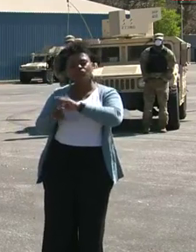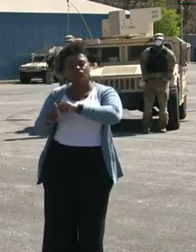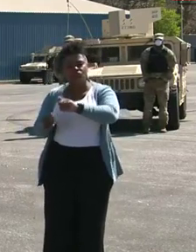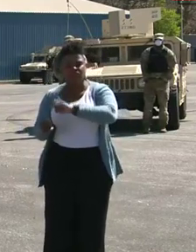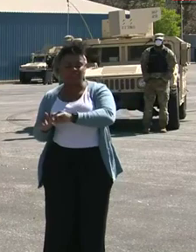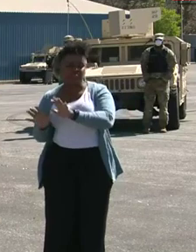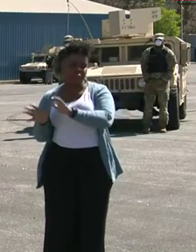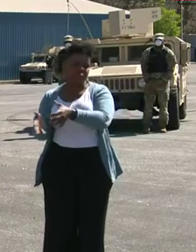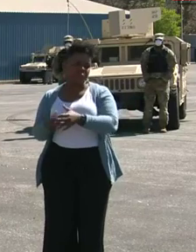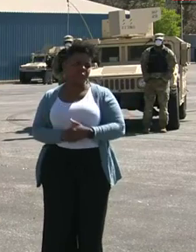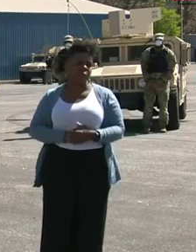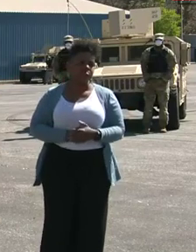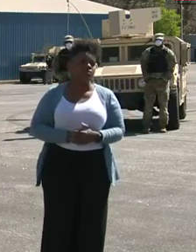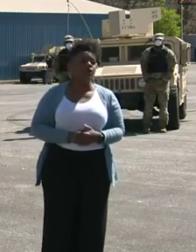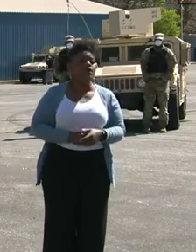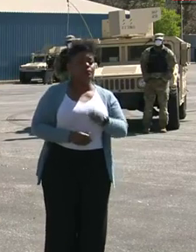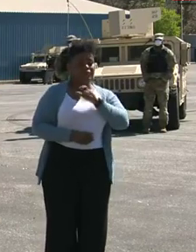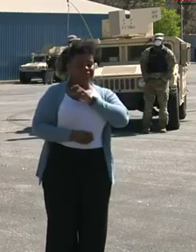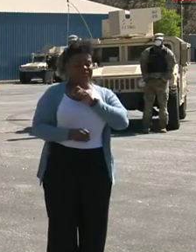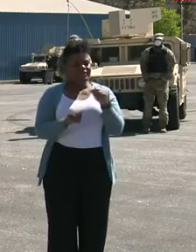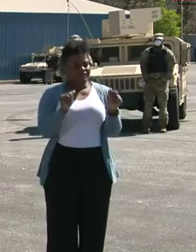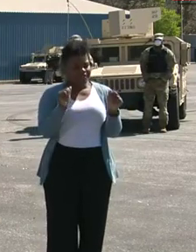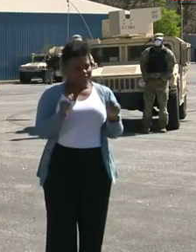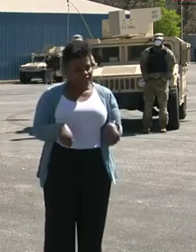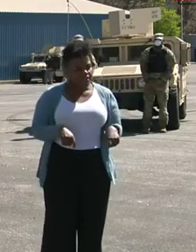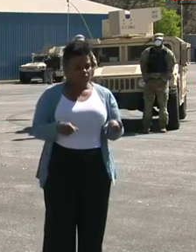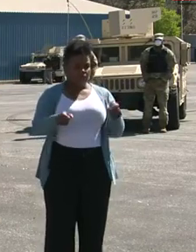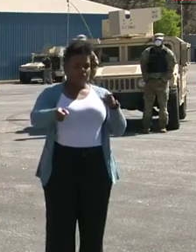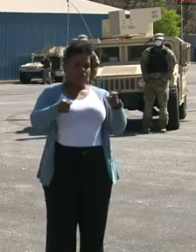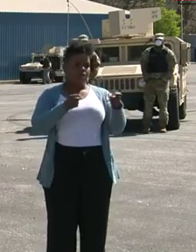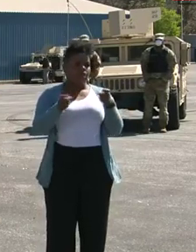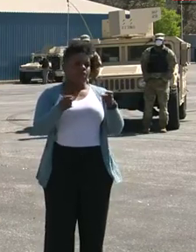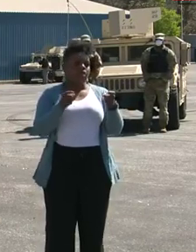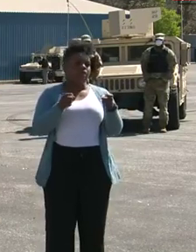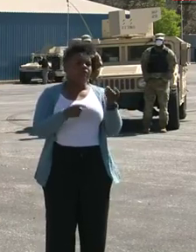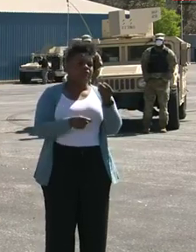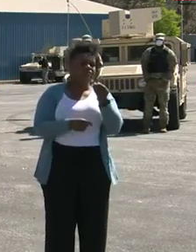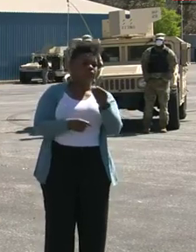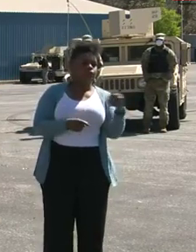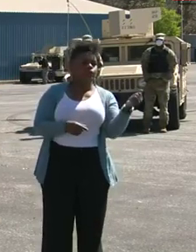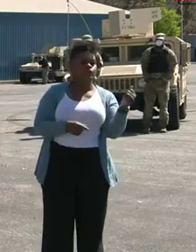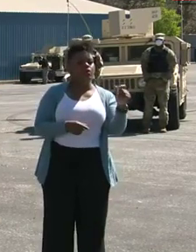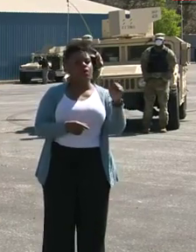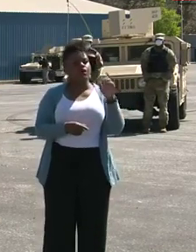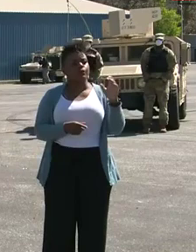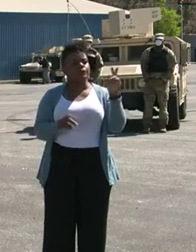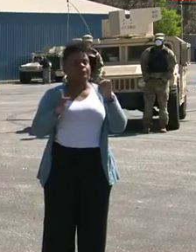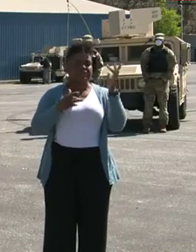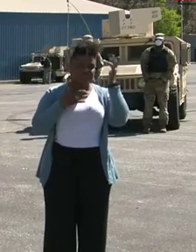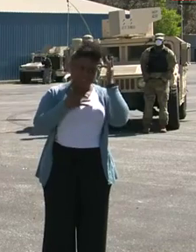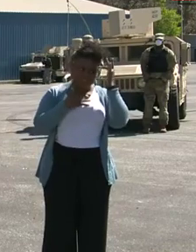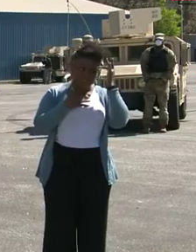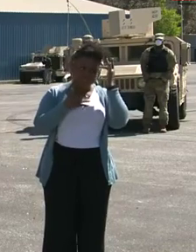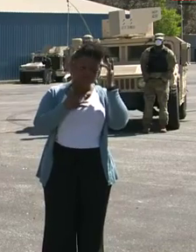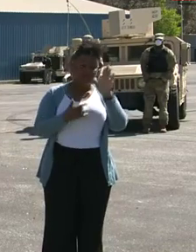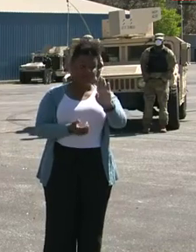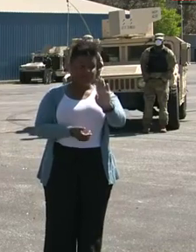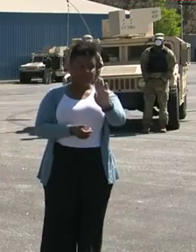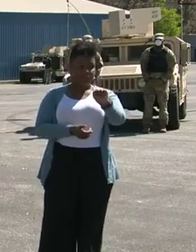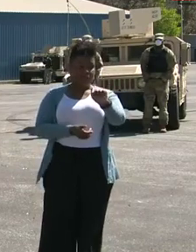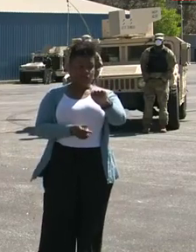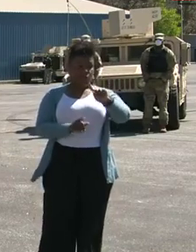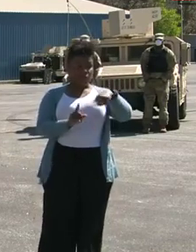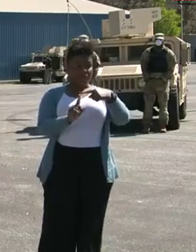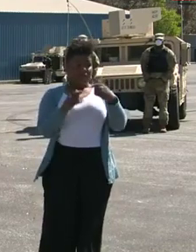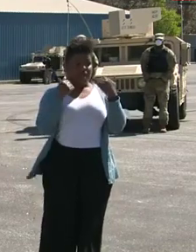absorb several hundred outages, far more than we actually have now, before they get to the point. You use the phrase breaking term. I don't use that phrase.